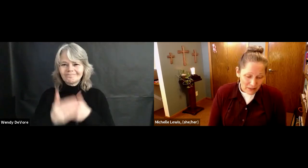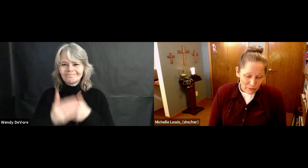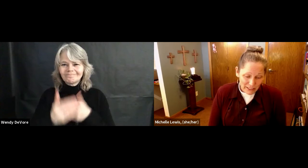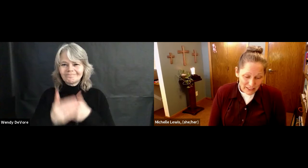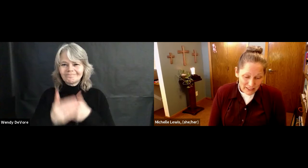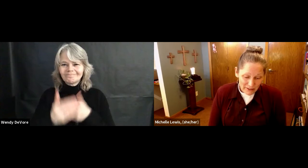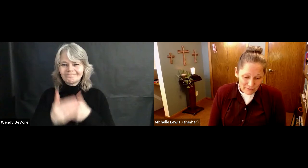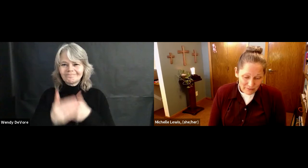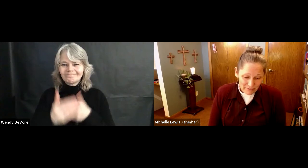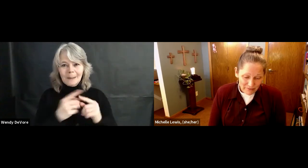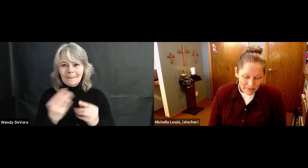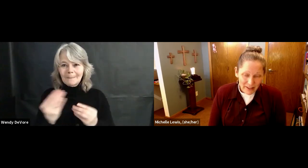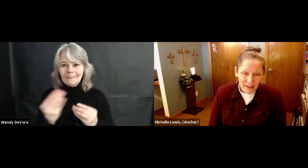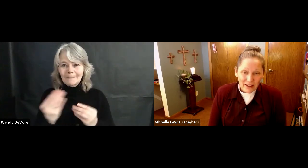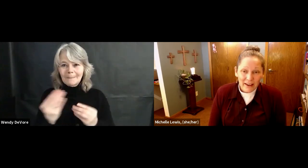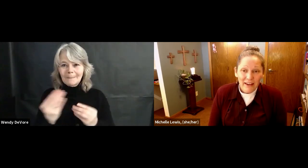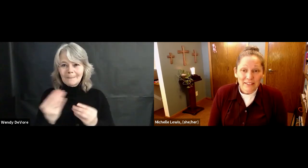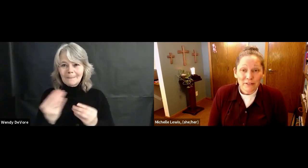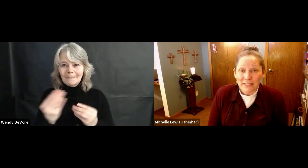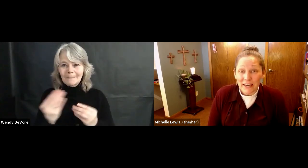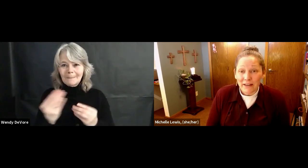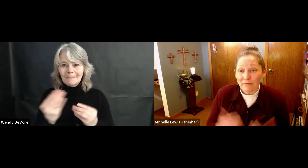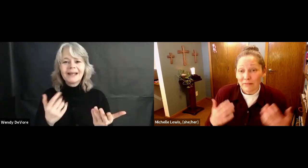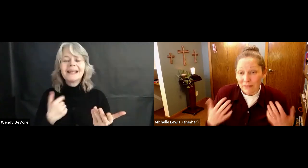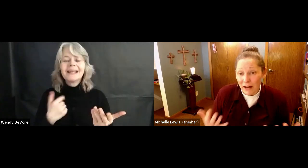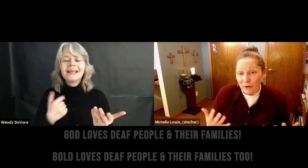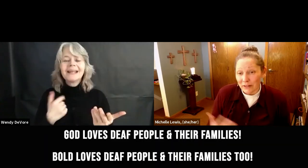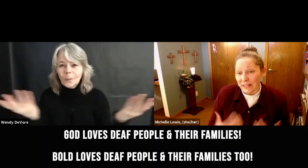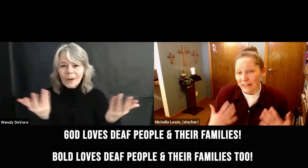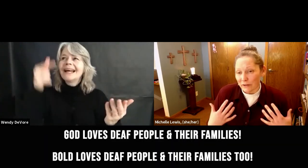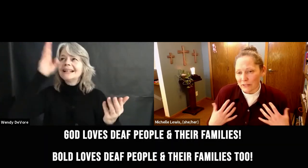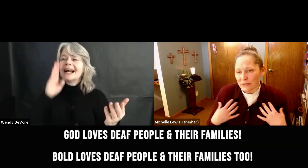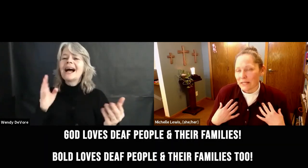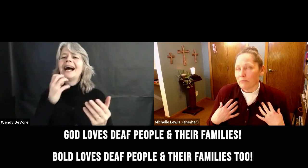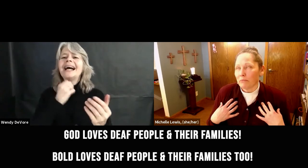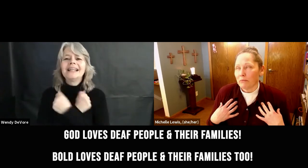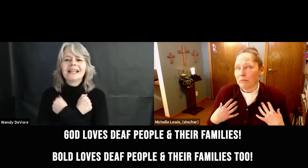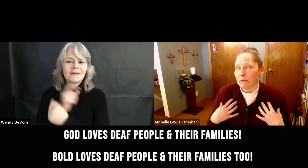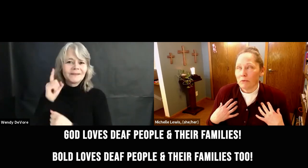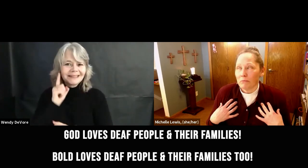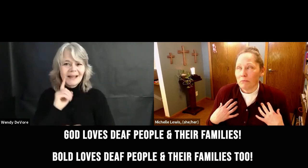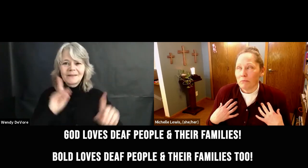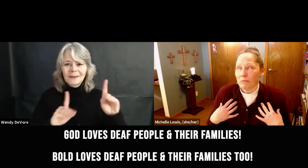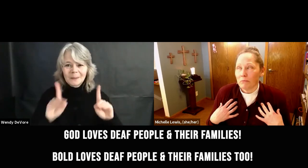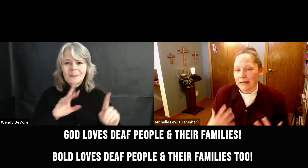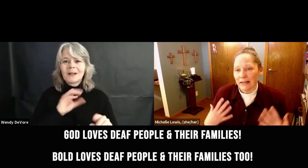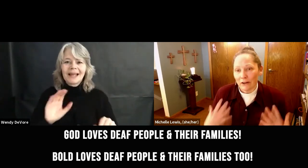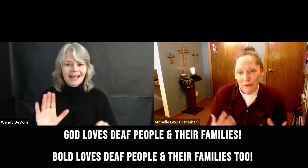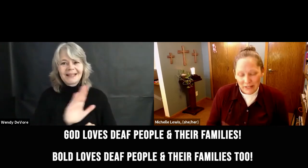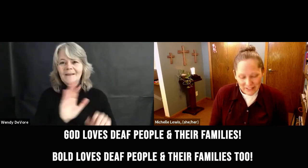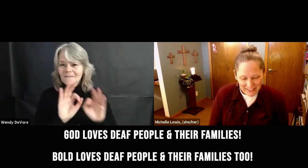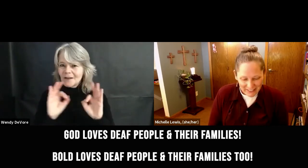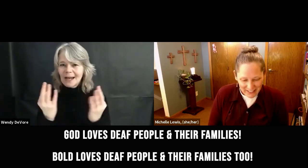their families, and to say loudly or to say boldly